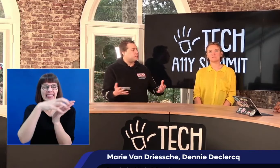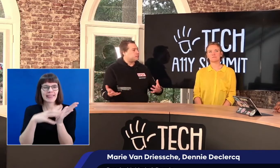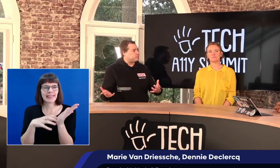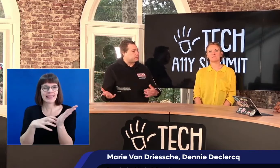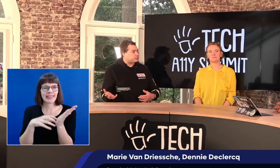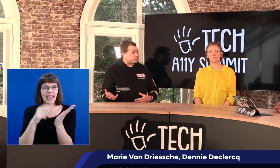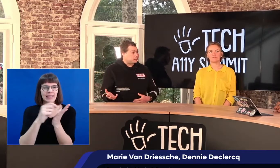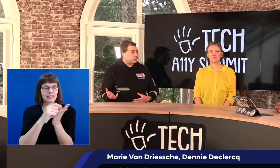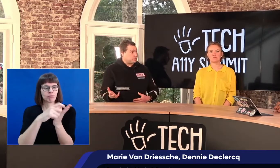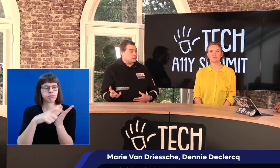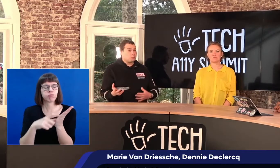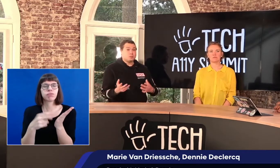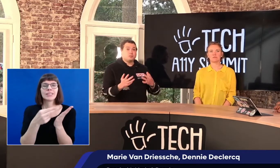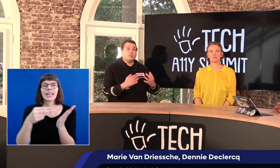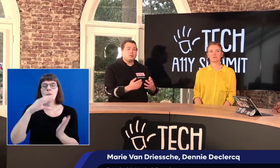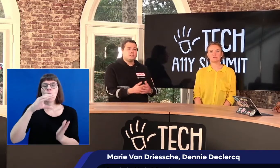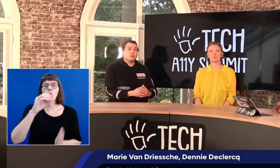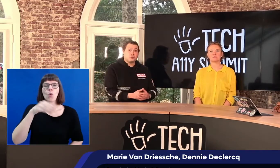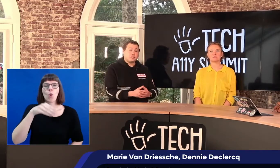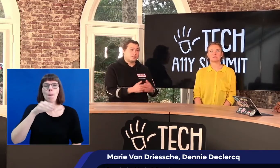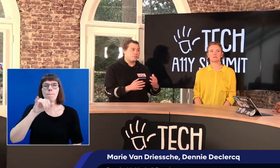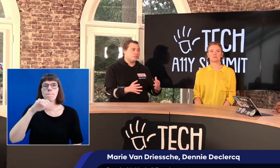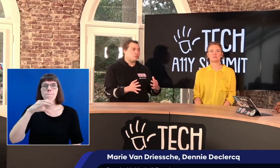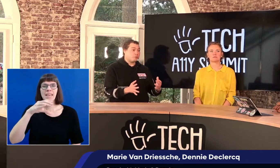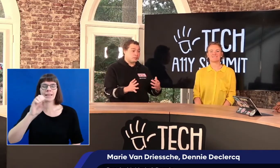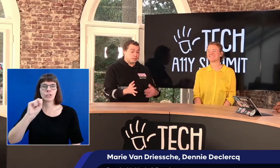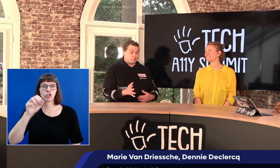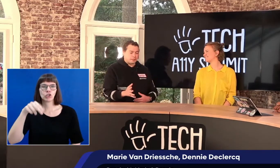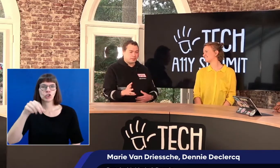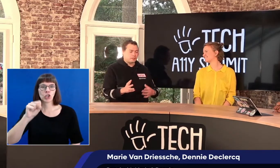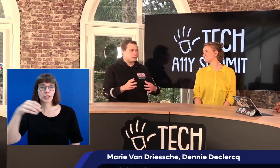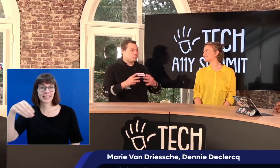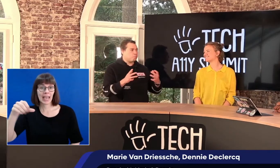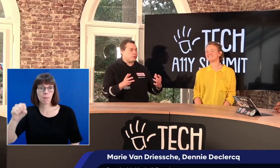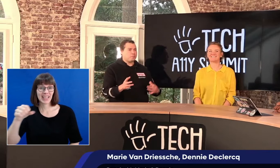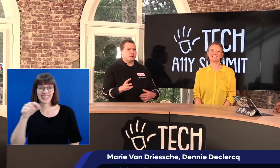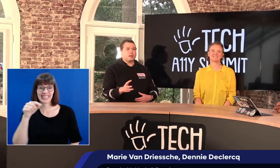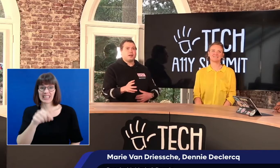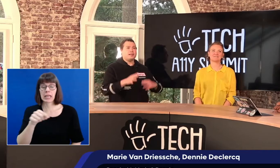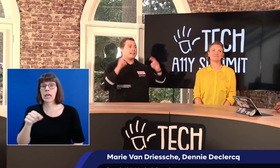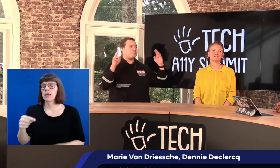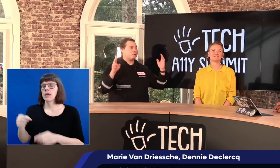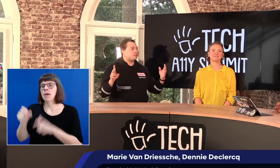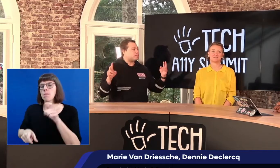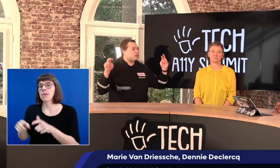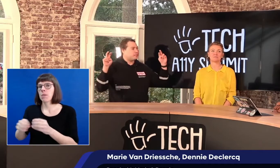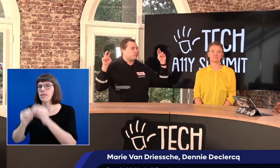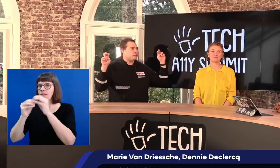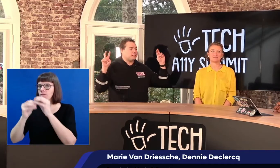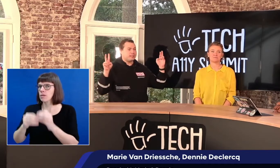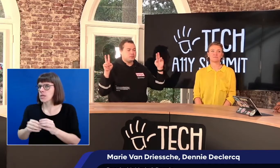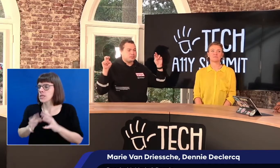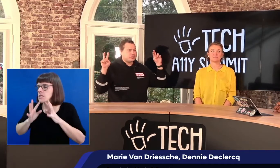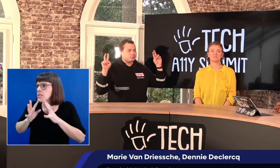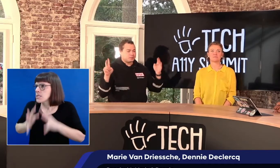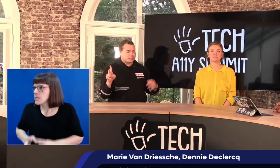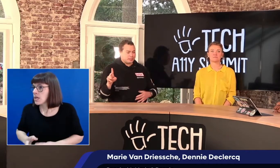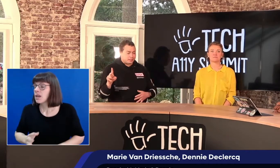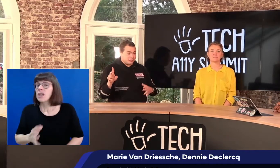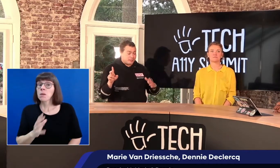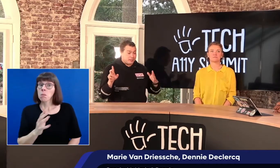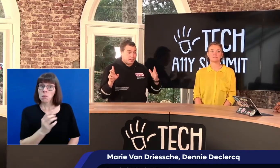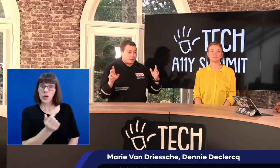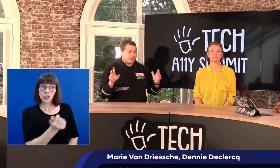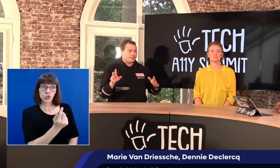Comic Sans MS. But do you know that the font Comic Sans MS, some people, an expert, let's call it, sorry that I use this